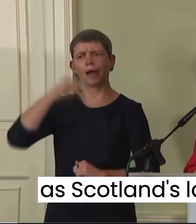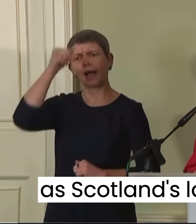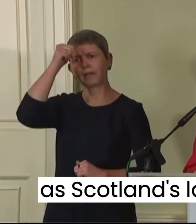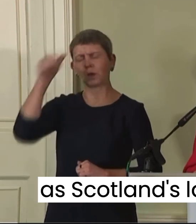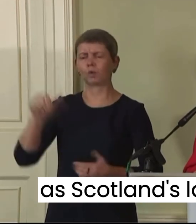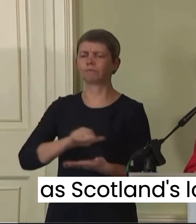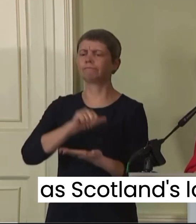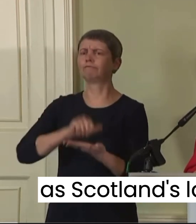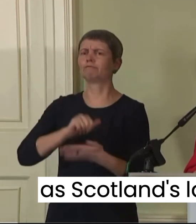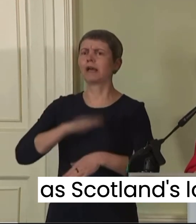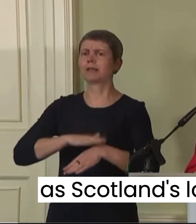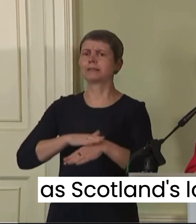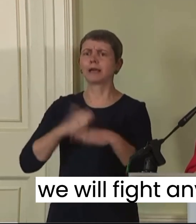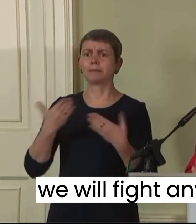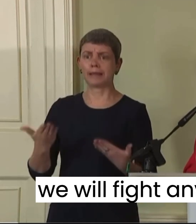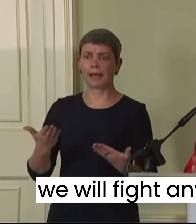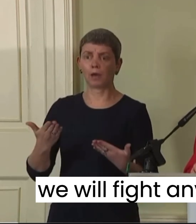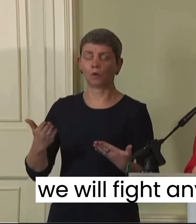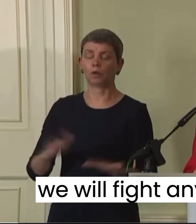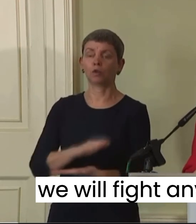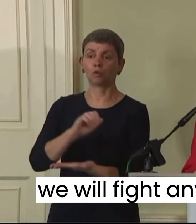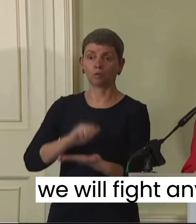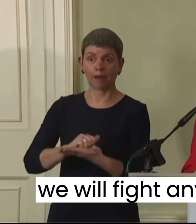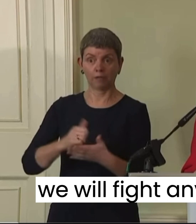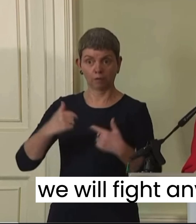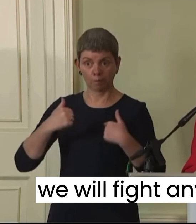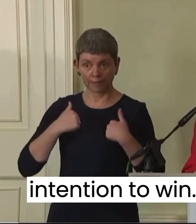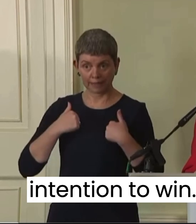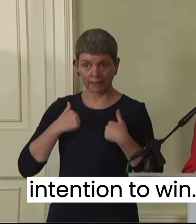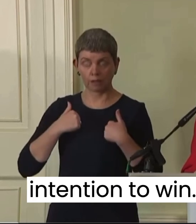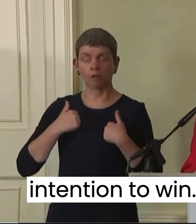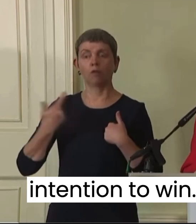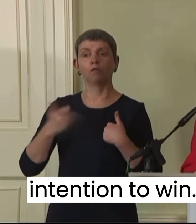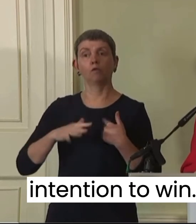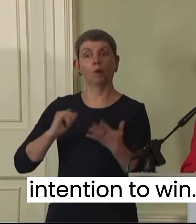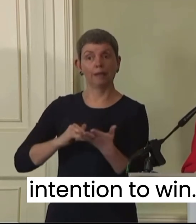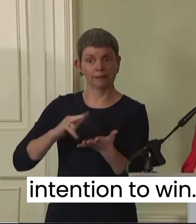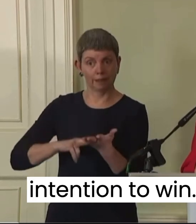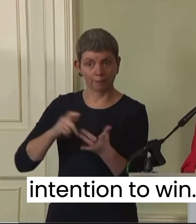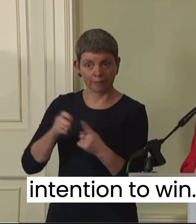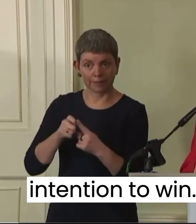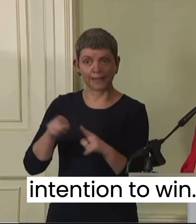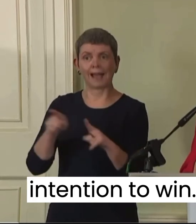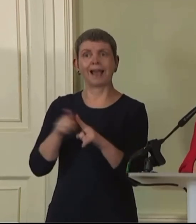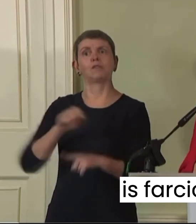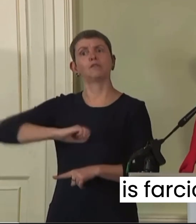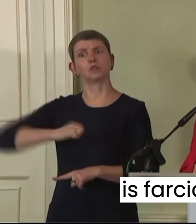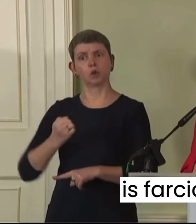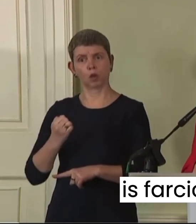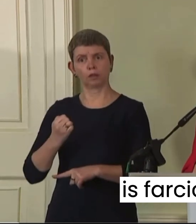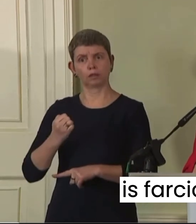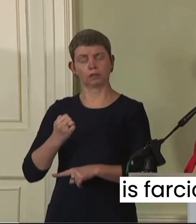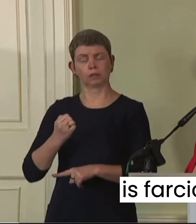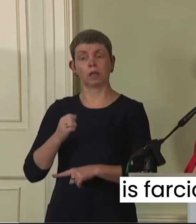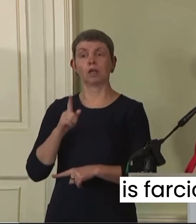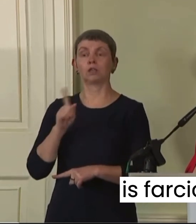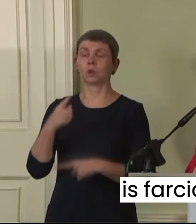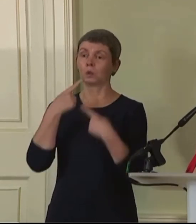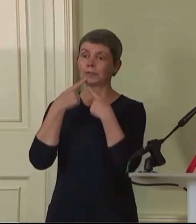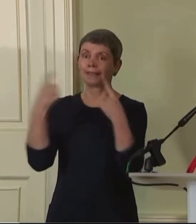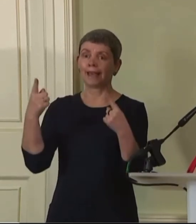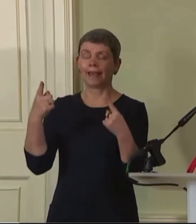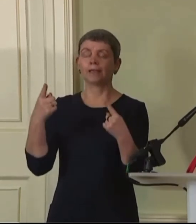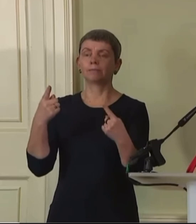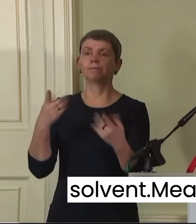As Scotland's largest political party, we will fight any by-election with the intention to win. To suggest otherwise is farcical.